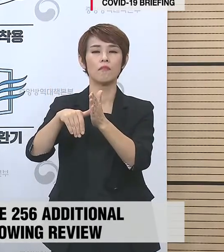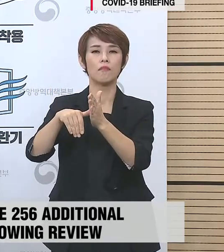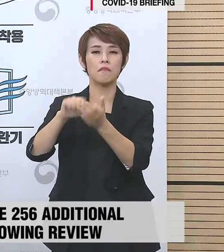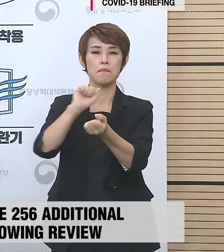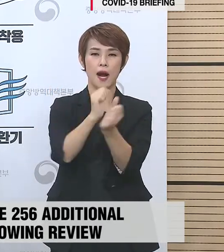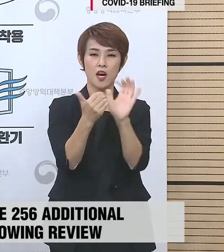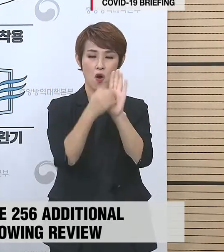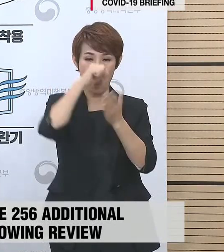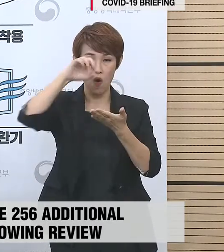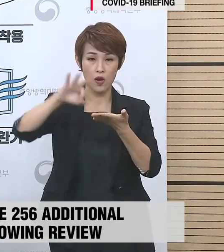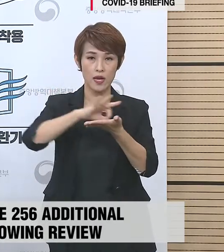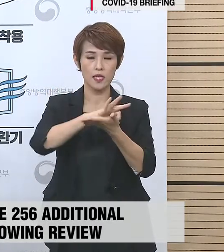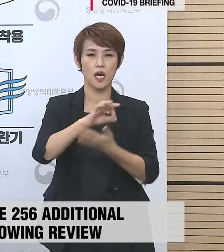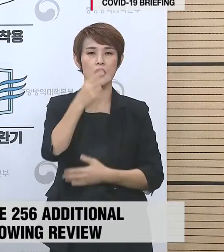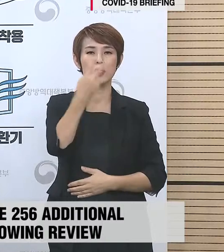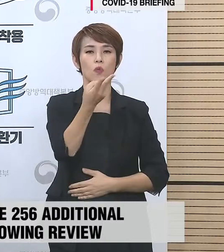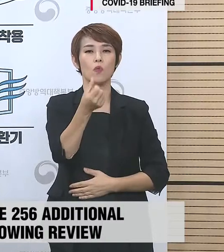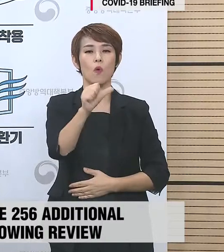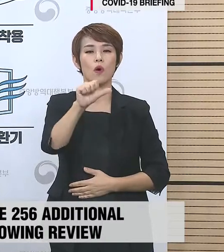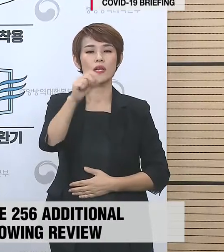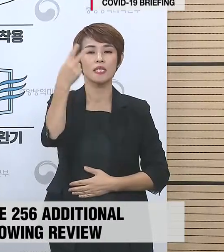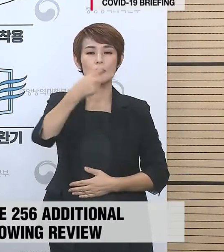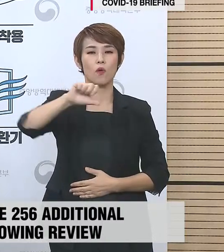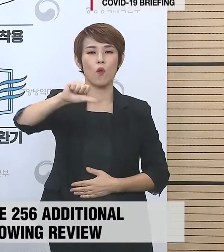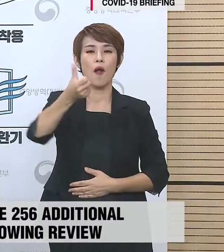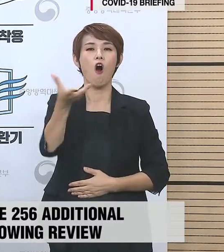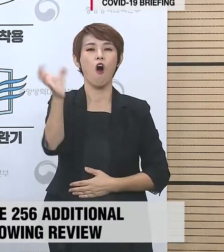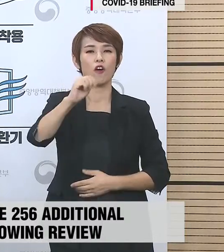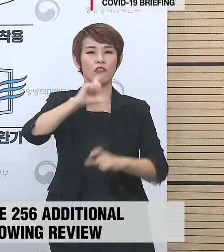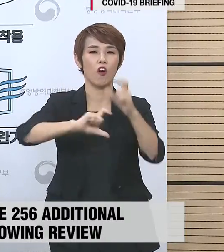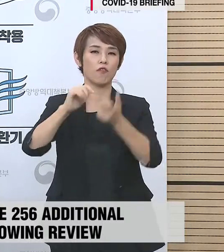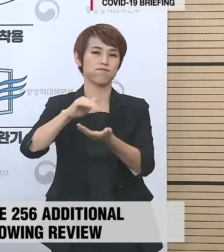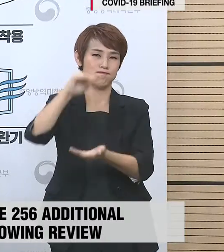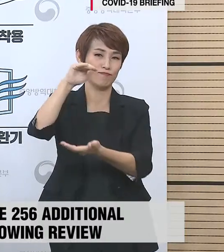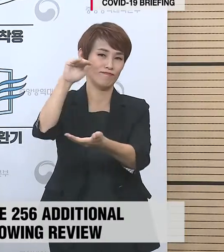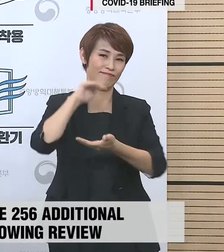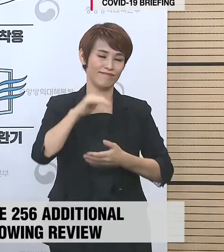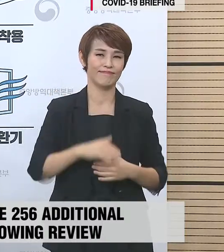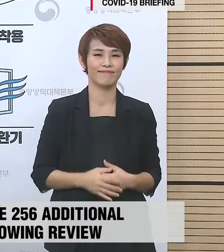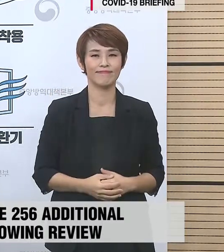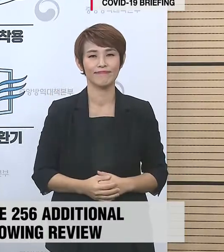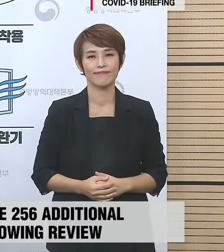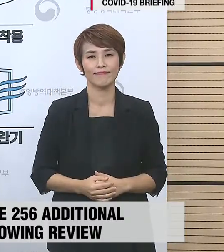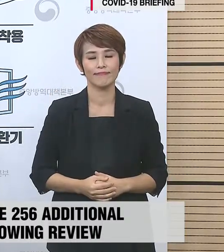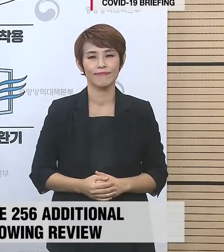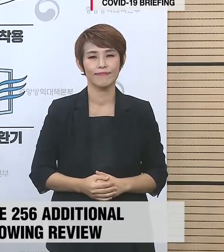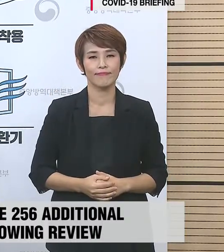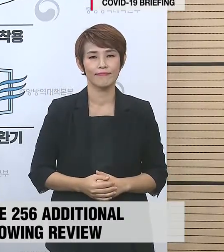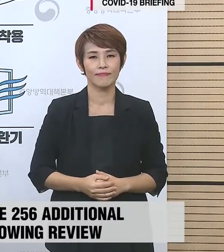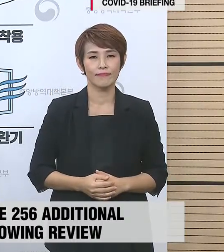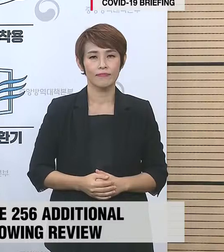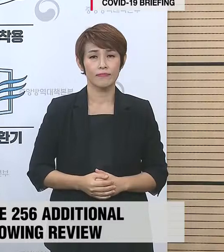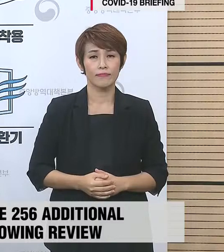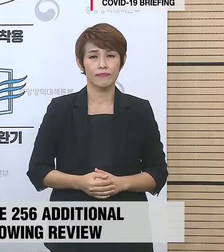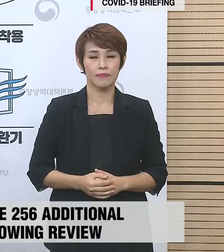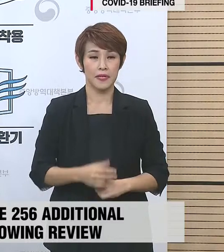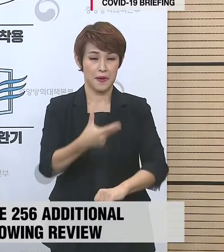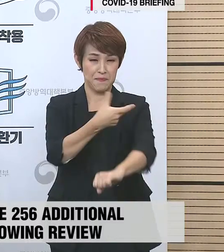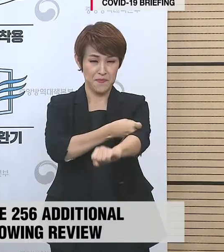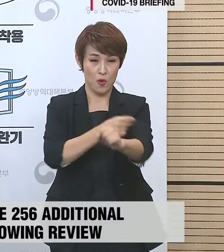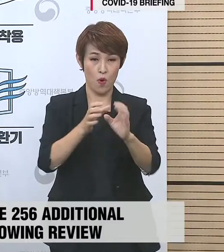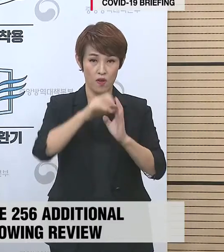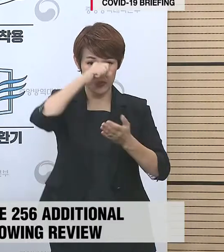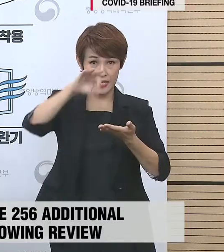antivirus measures, we have been seeing that there has been a slight uptick in the number